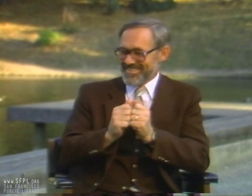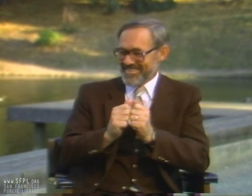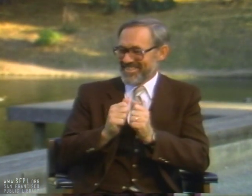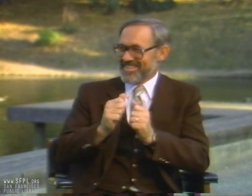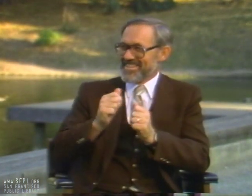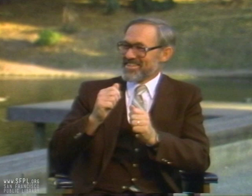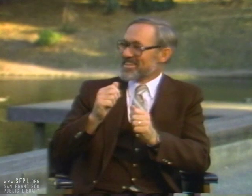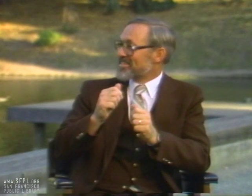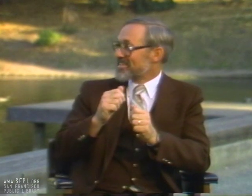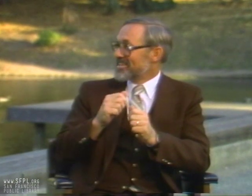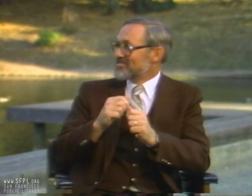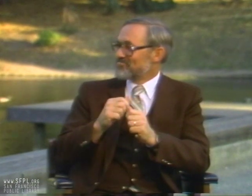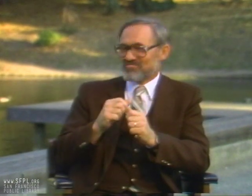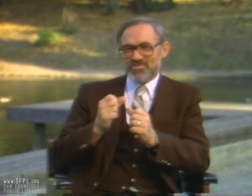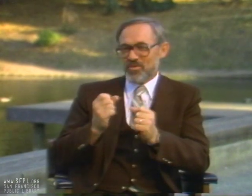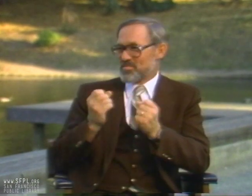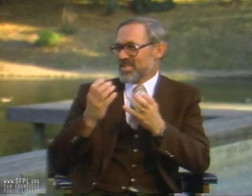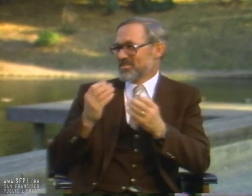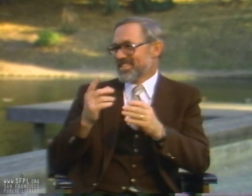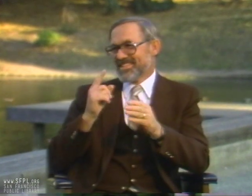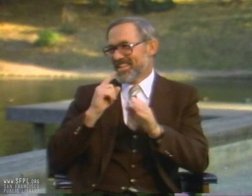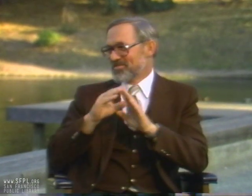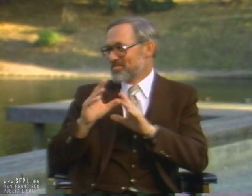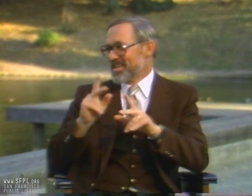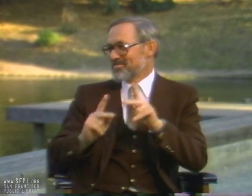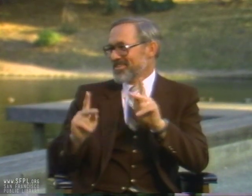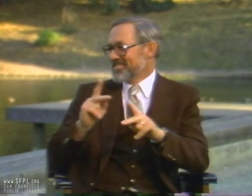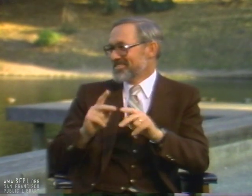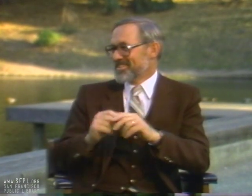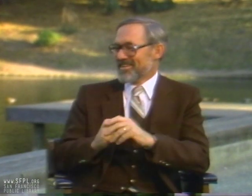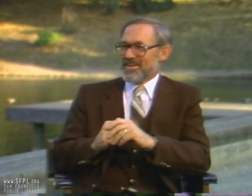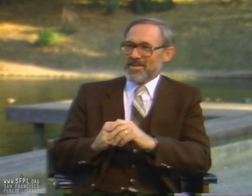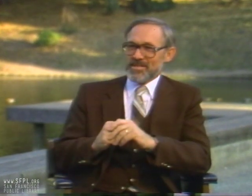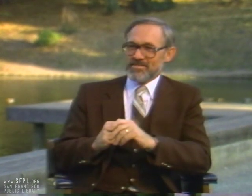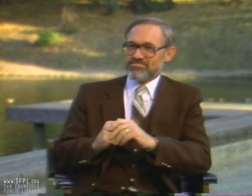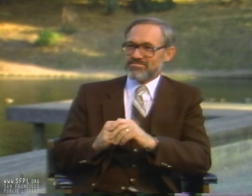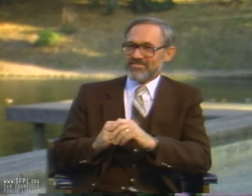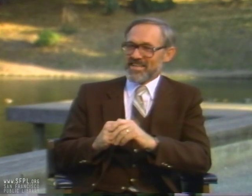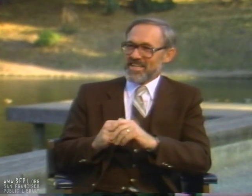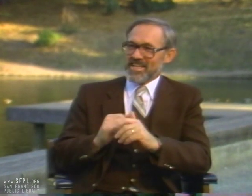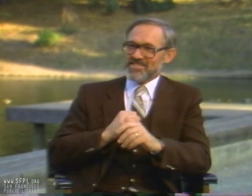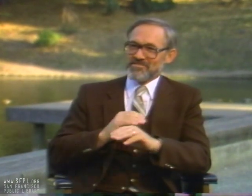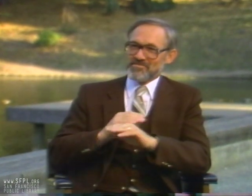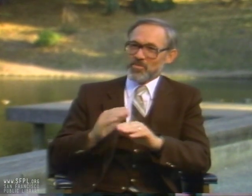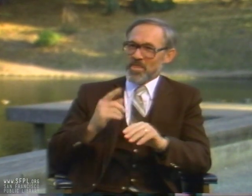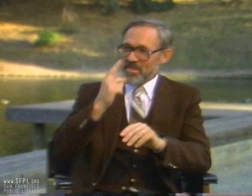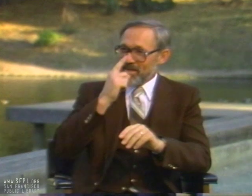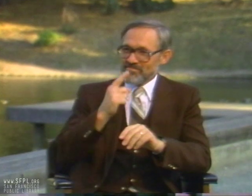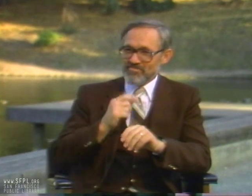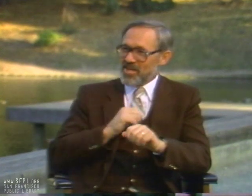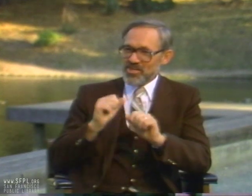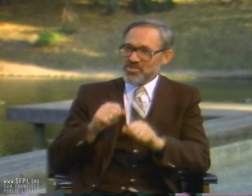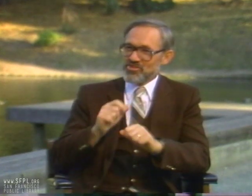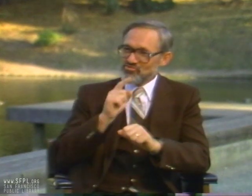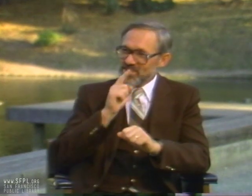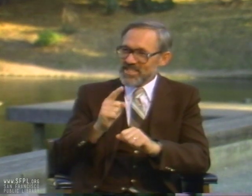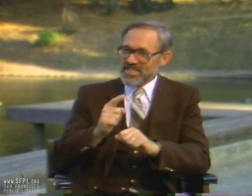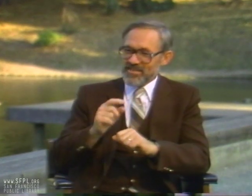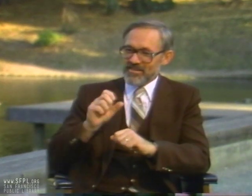Well, Ella, I was impressed with what so many deaf people did that I don't think I